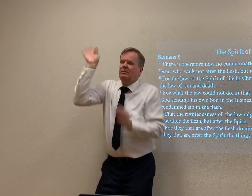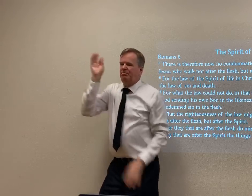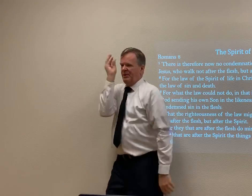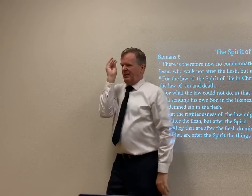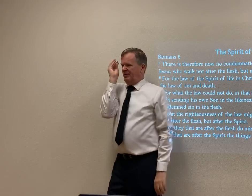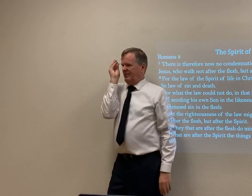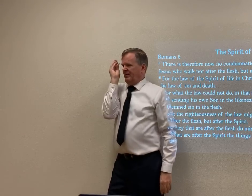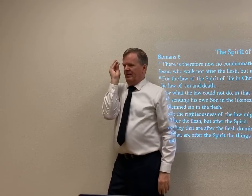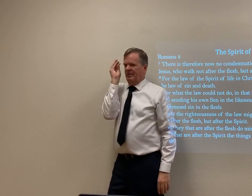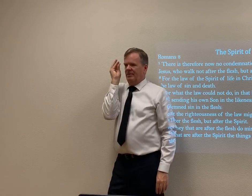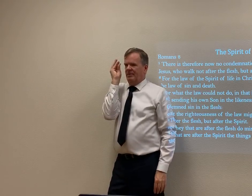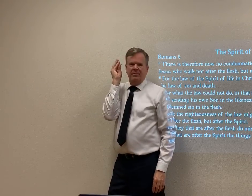the things of the Spirit.